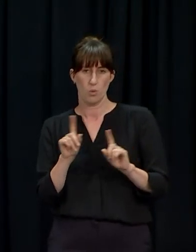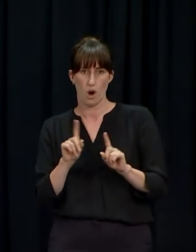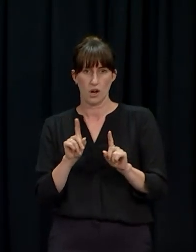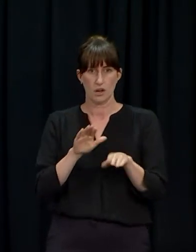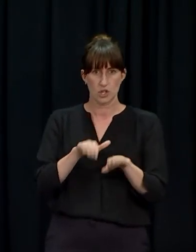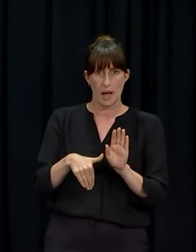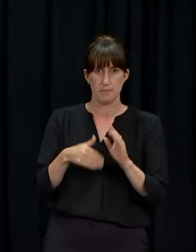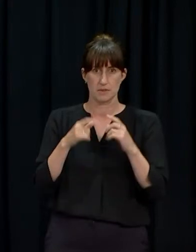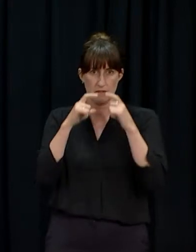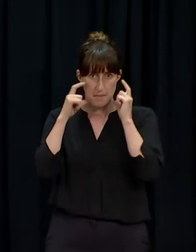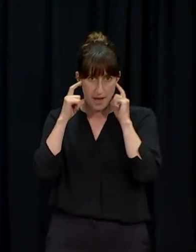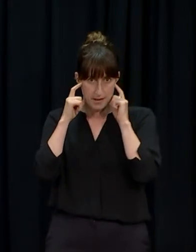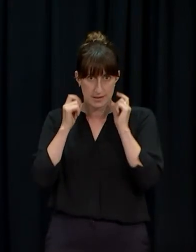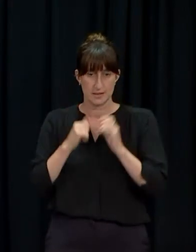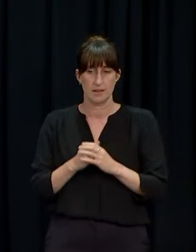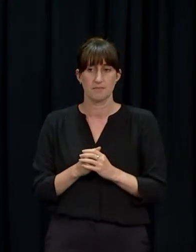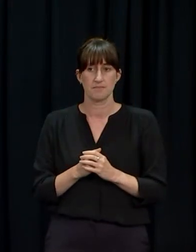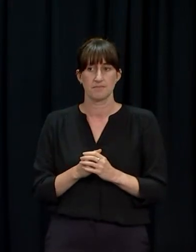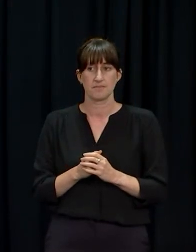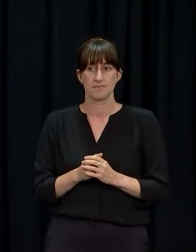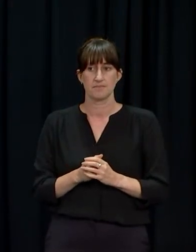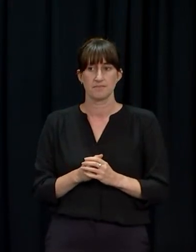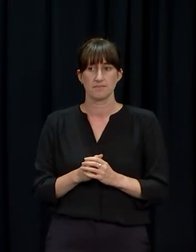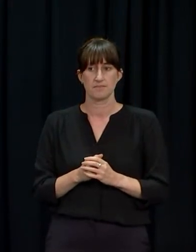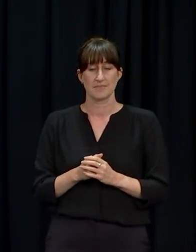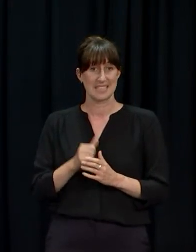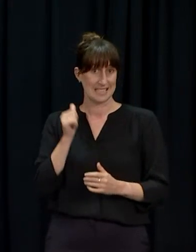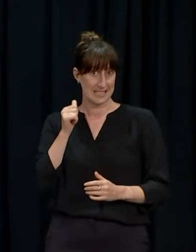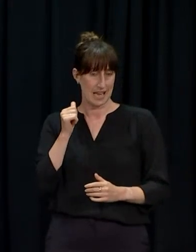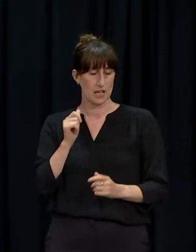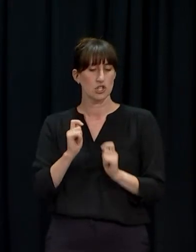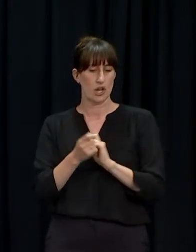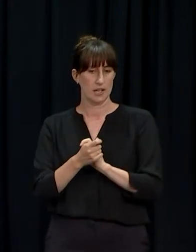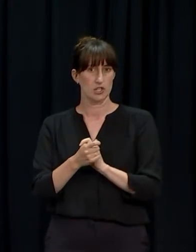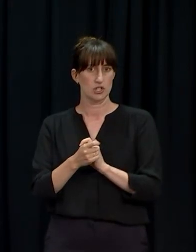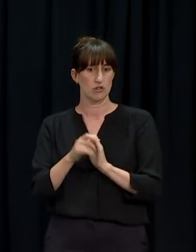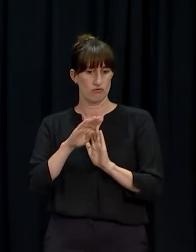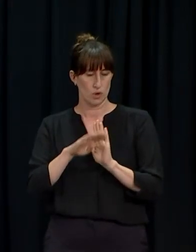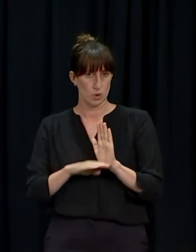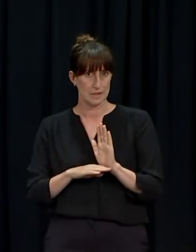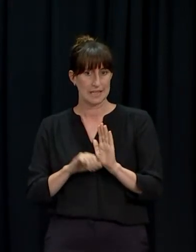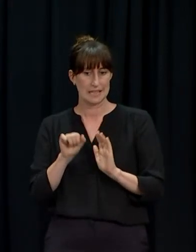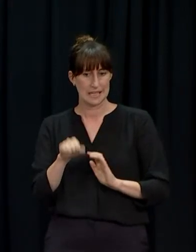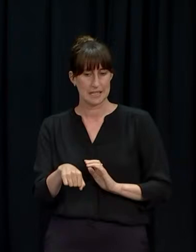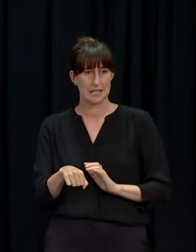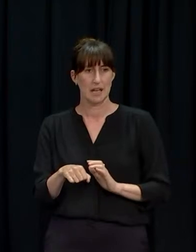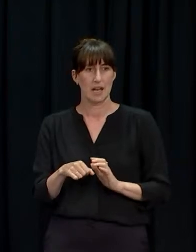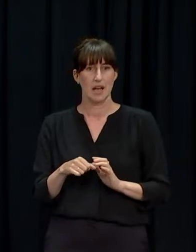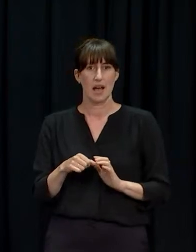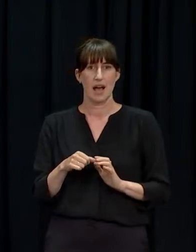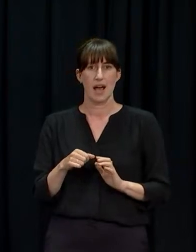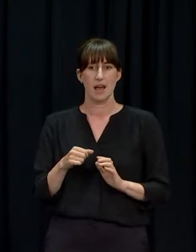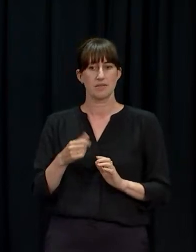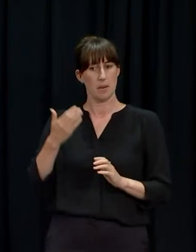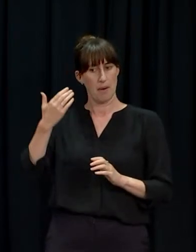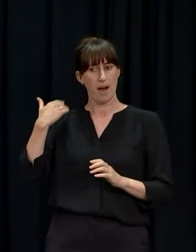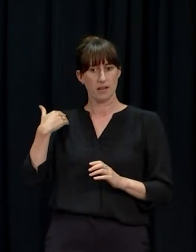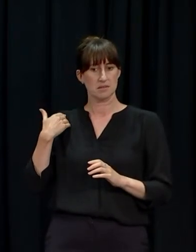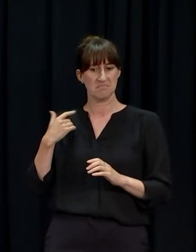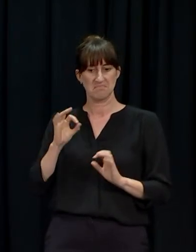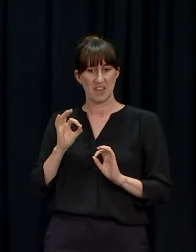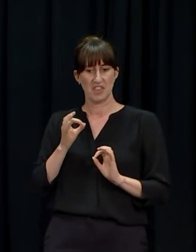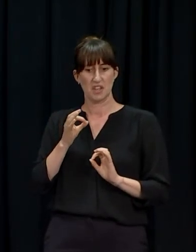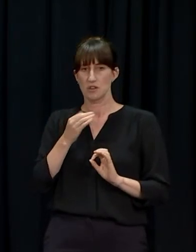we've talked about other masks in the past, whether we can be using them more. I think we need to keep looking both at the